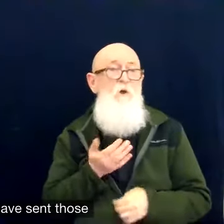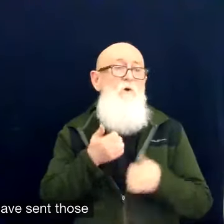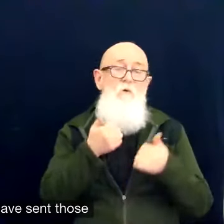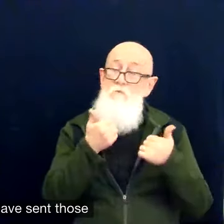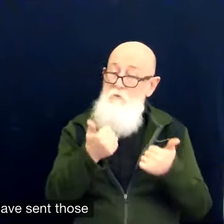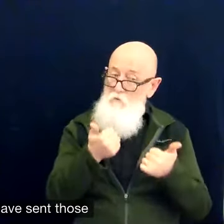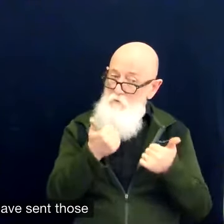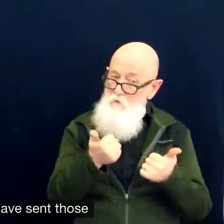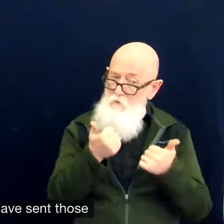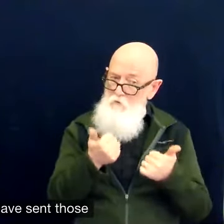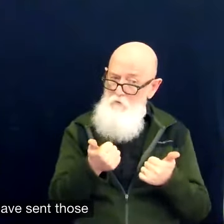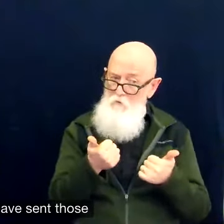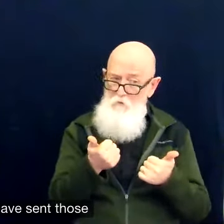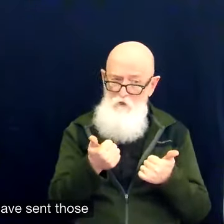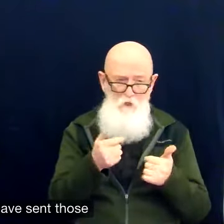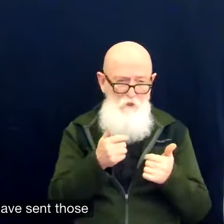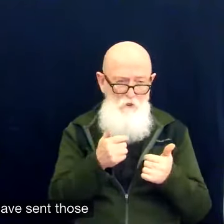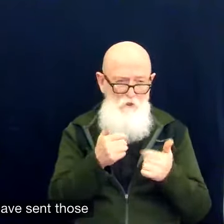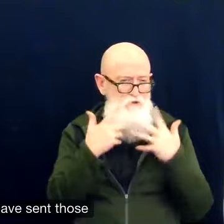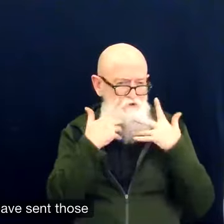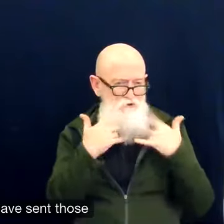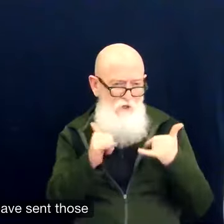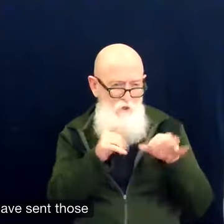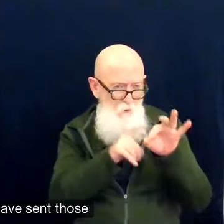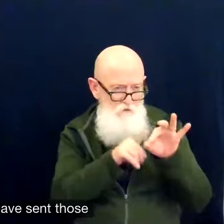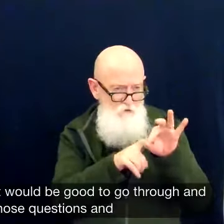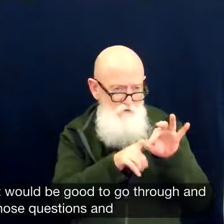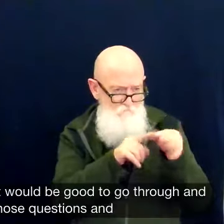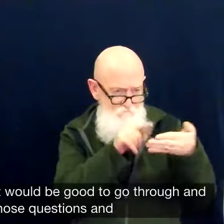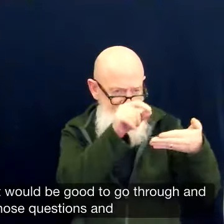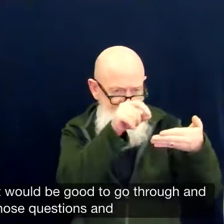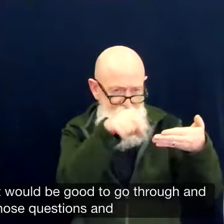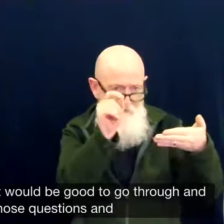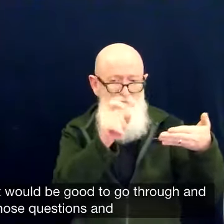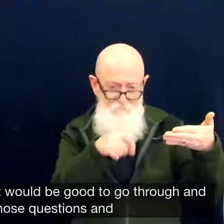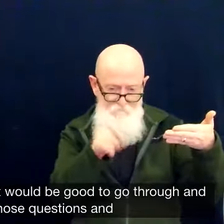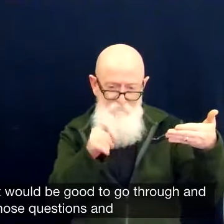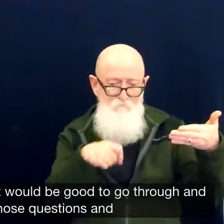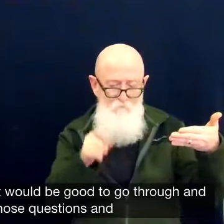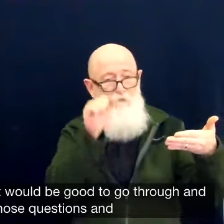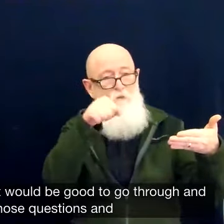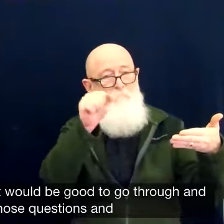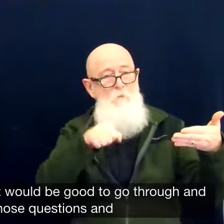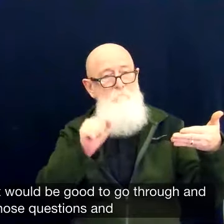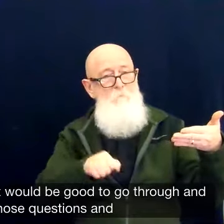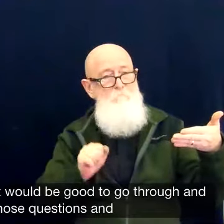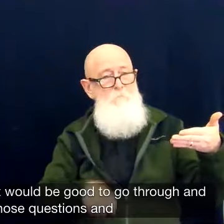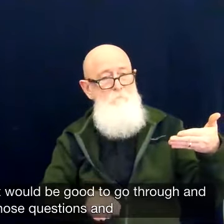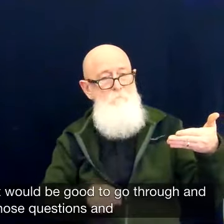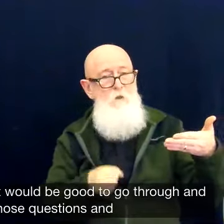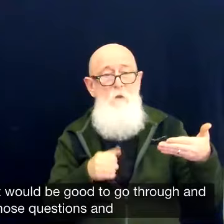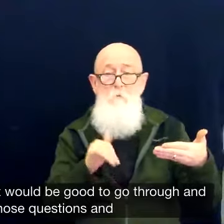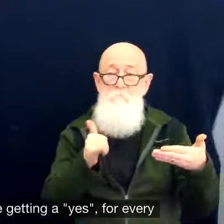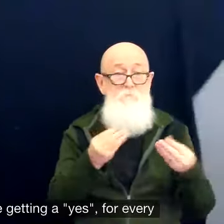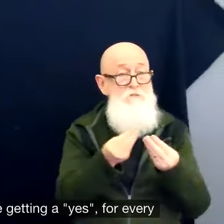through and check all those questions and make sure you're getting a yes for every question. And if there are some